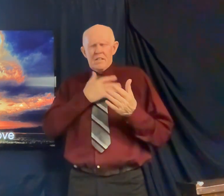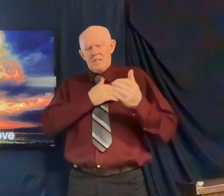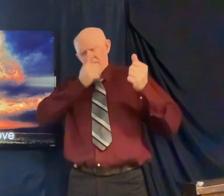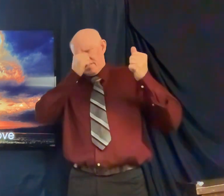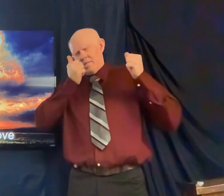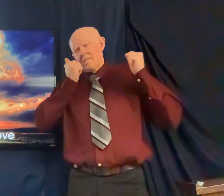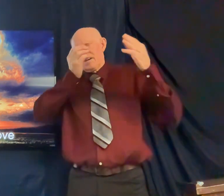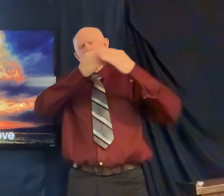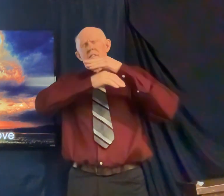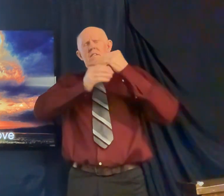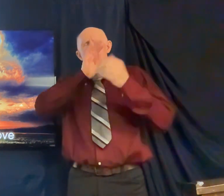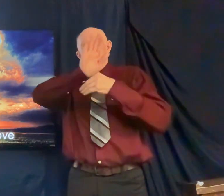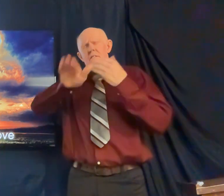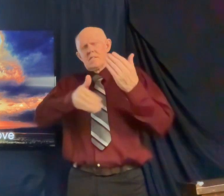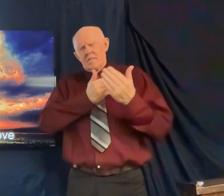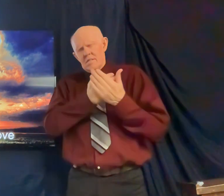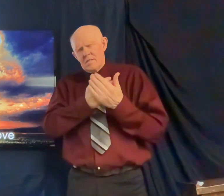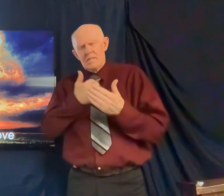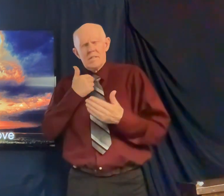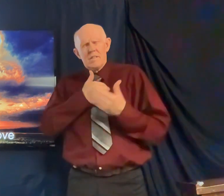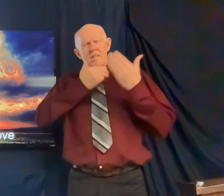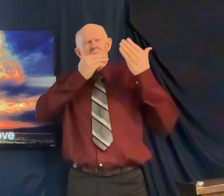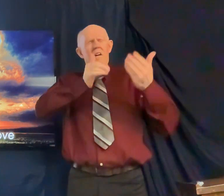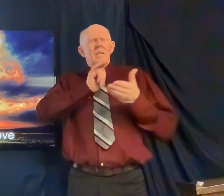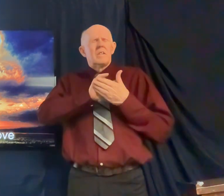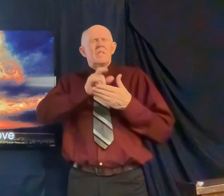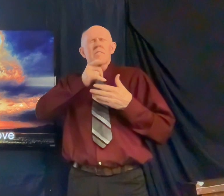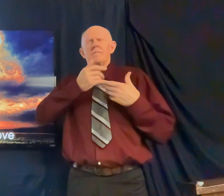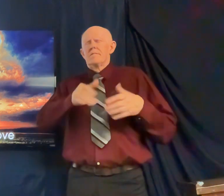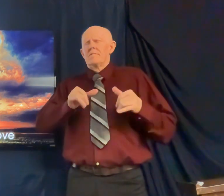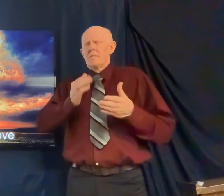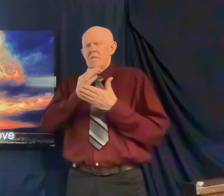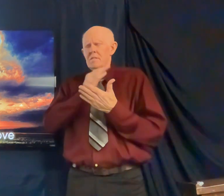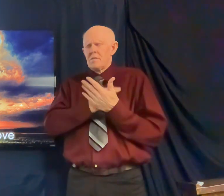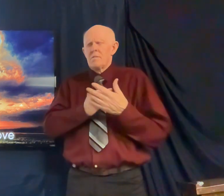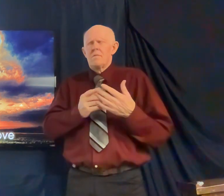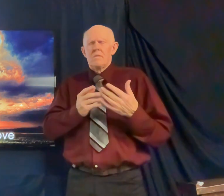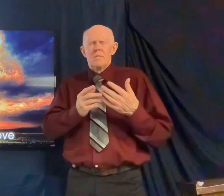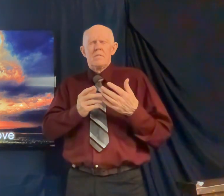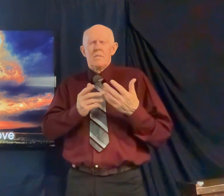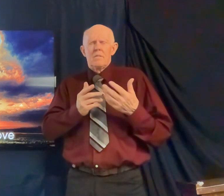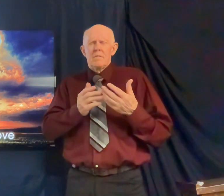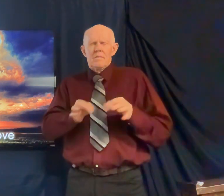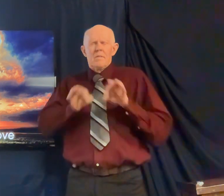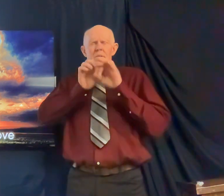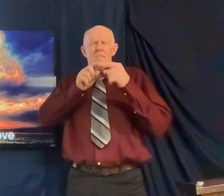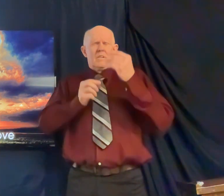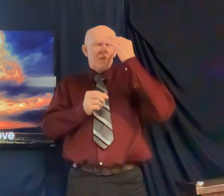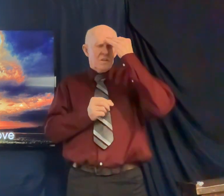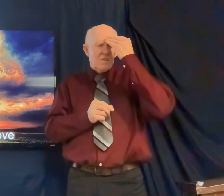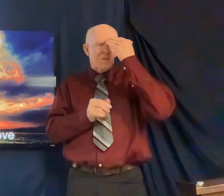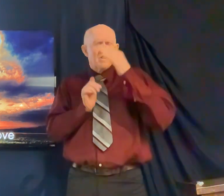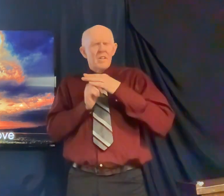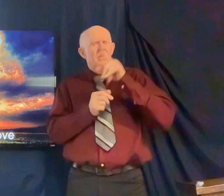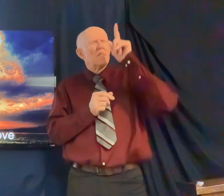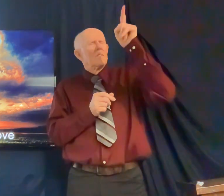Loving Father in heaven, we all thank you for this lesson. It's important to